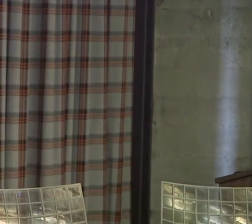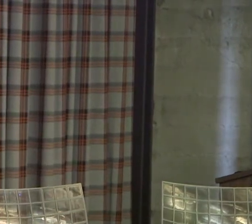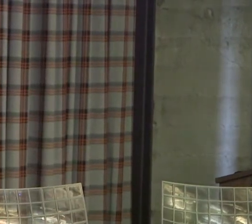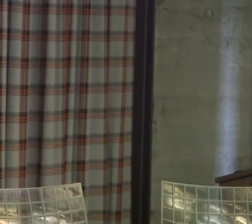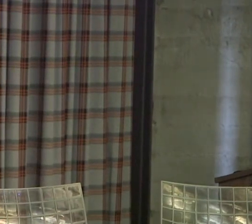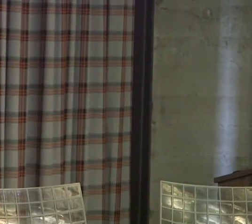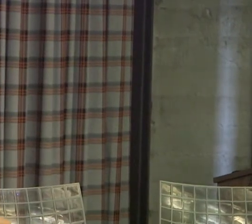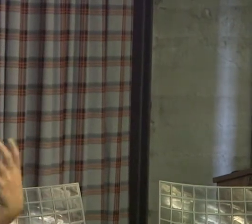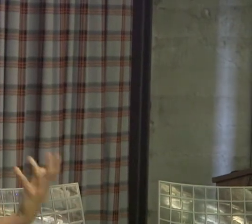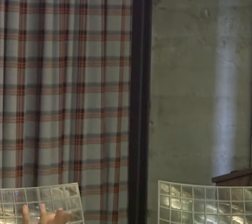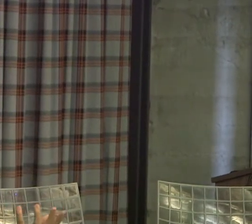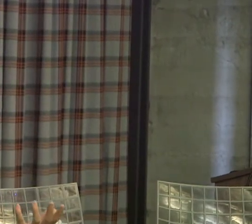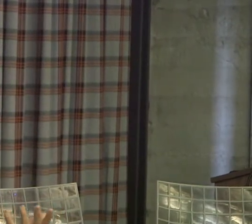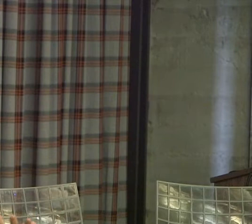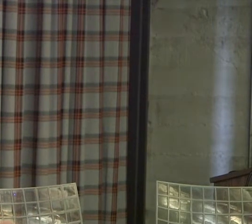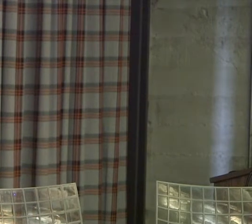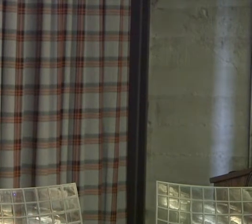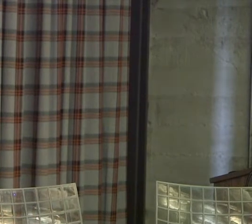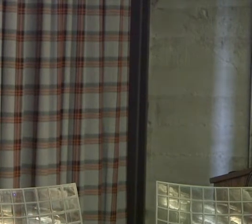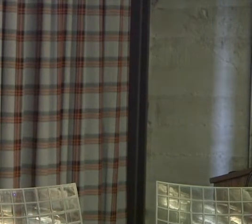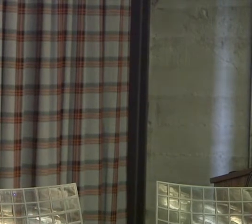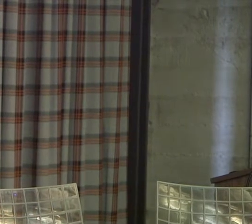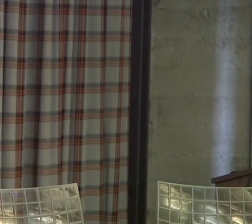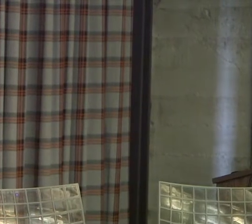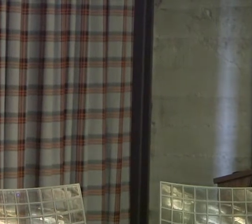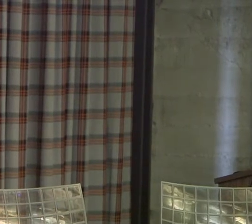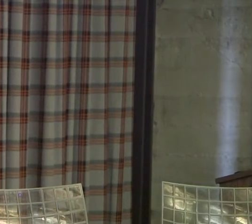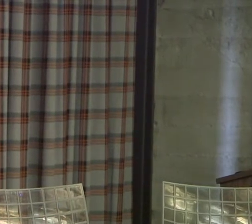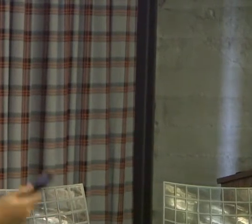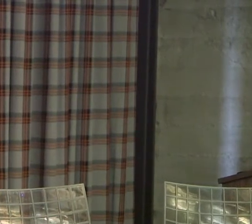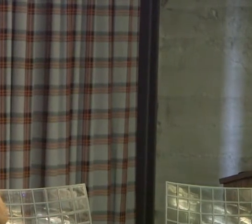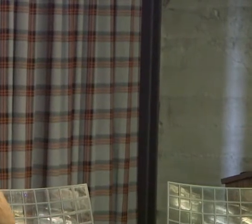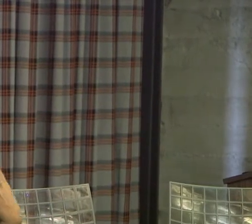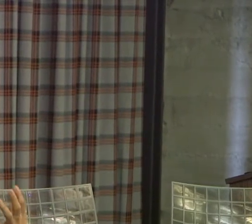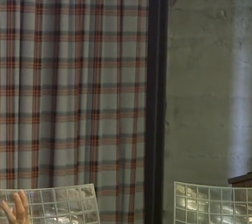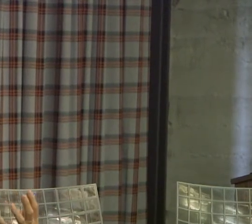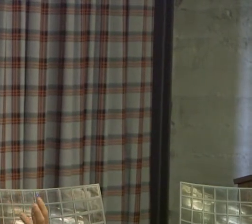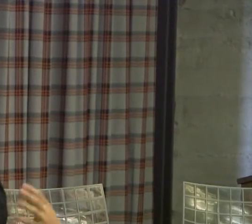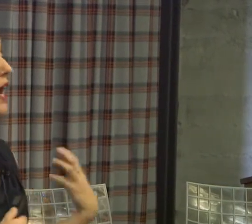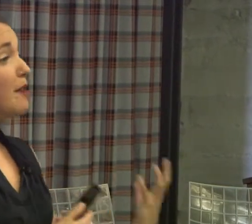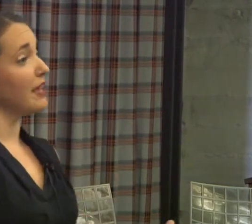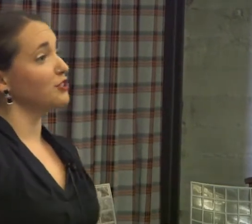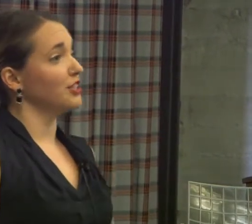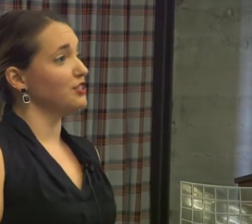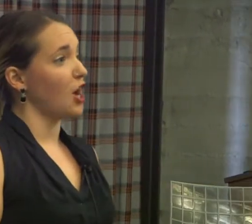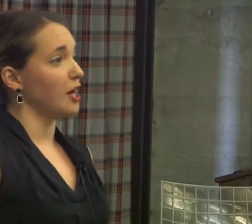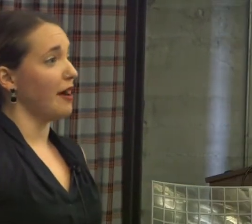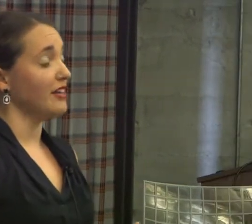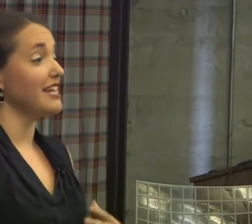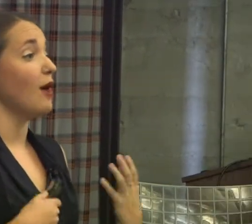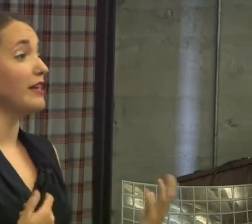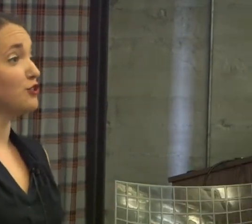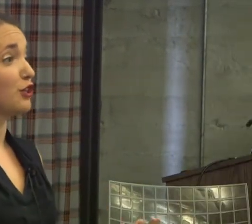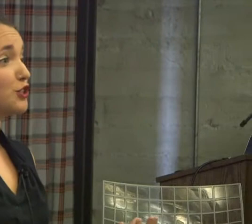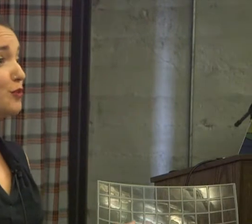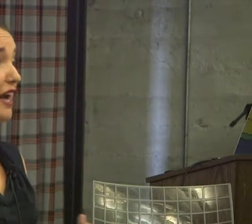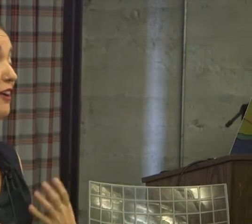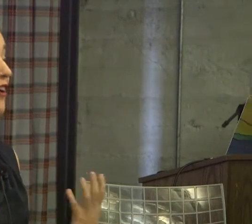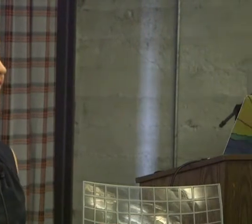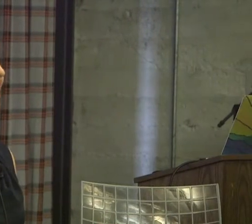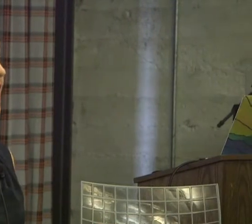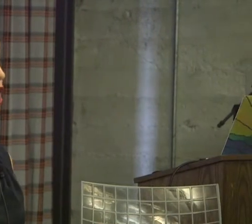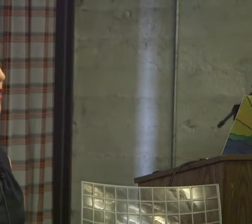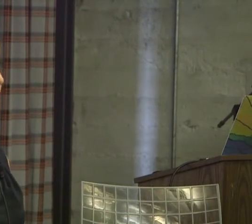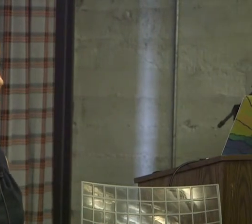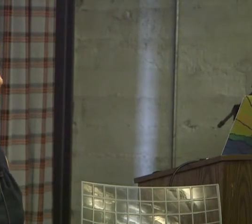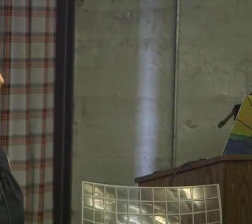engaged in learning about those underrepresented experiences. And then for me, what I'm actually going to talk about is how I structure what I